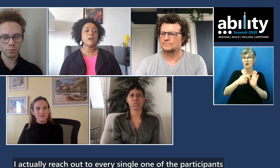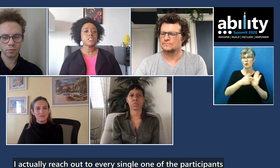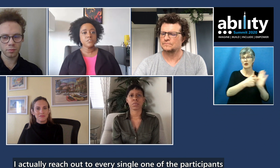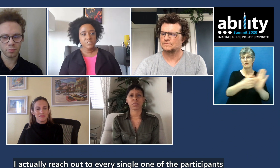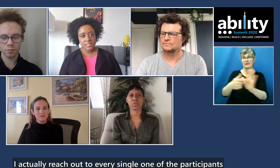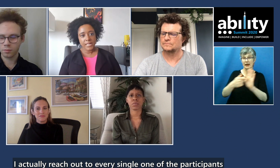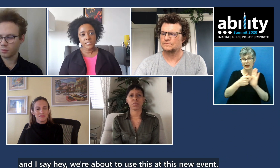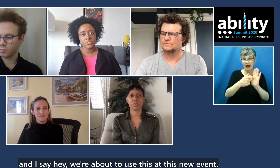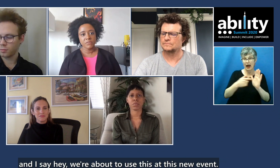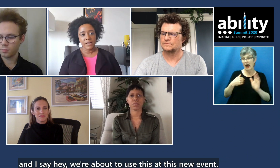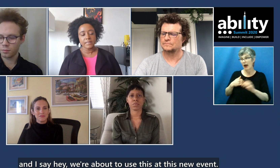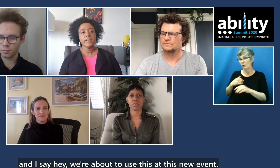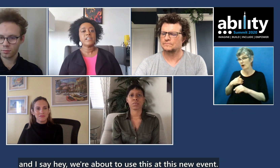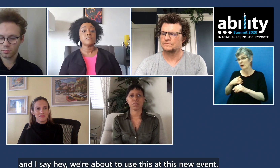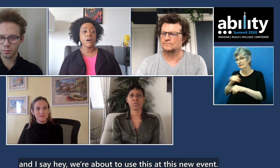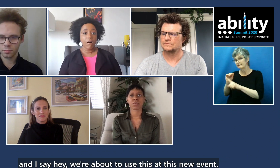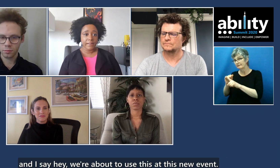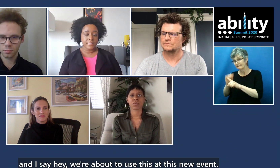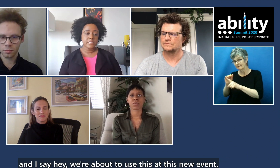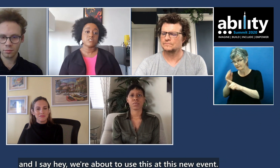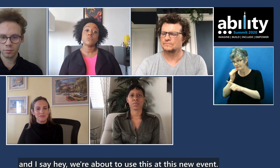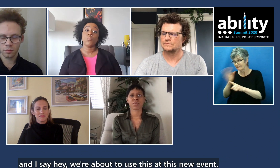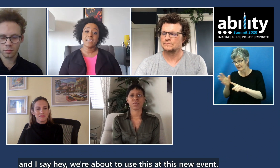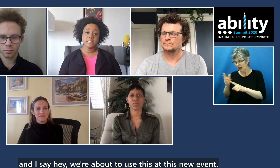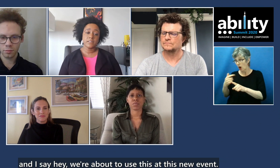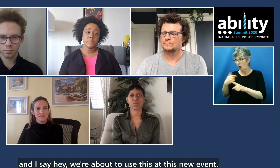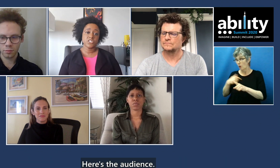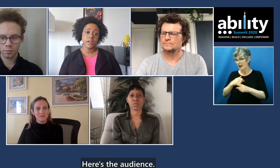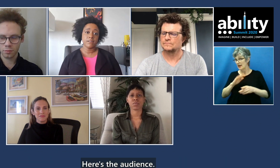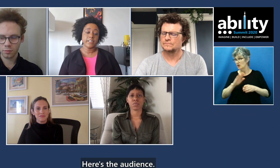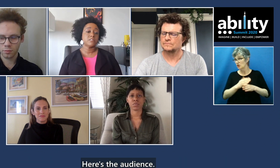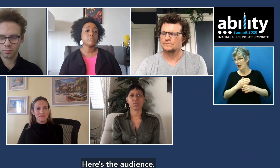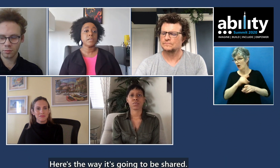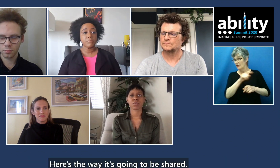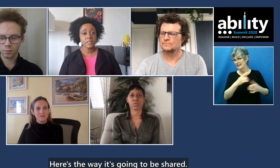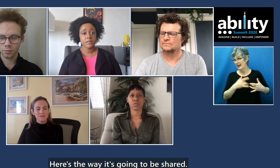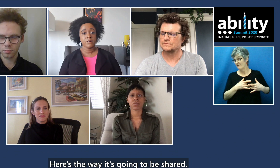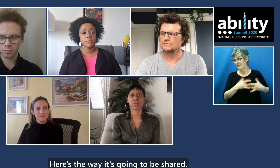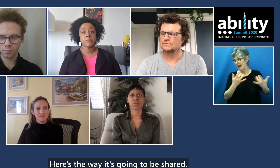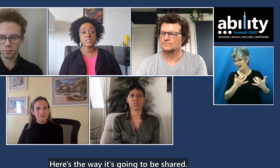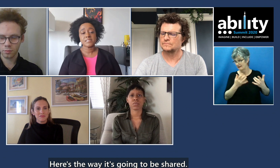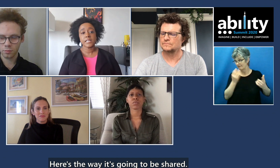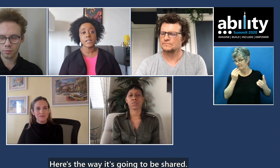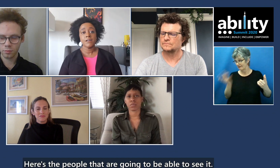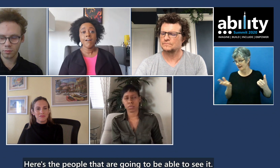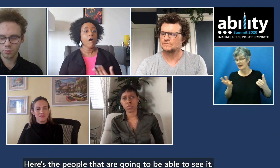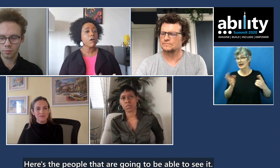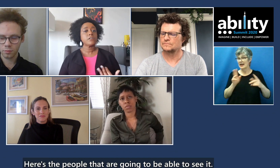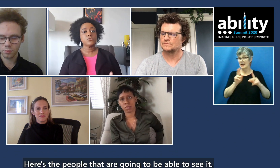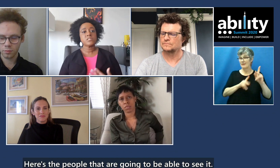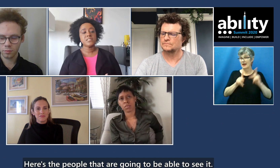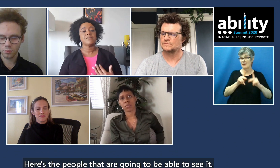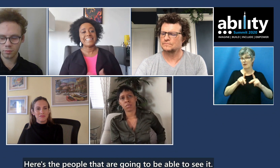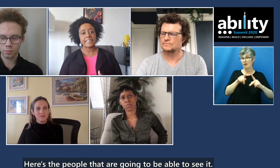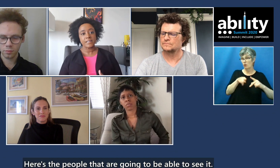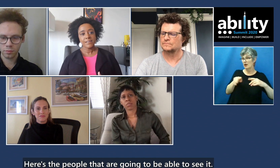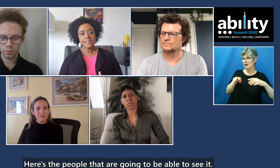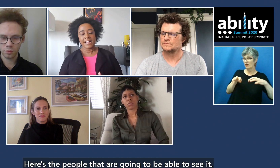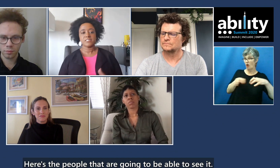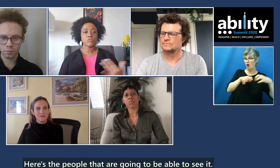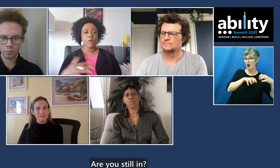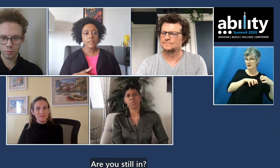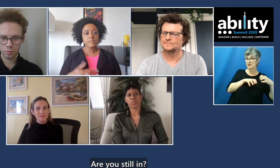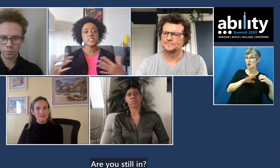hey, we're about to use this at this new event. Here's the audience. Here's the way it's going to be shared. Here's the people that are going to be able to see it. Are you still